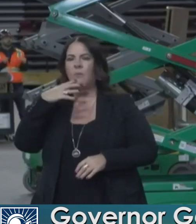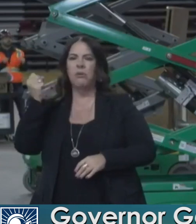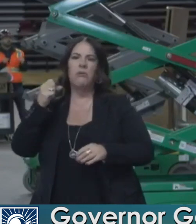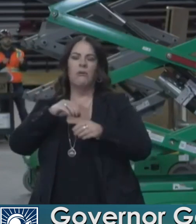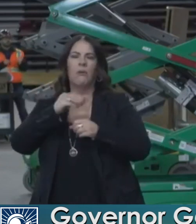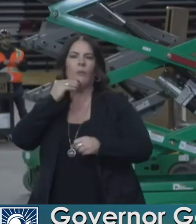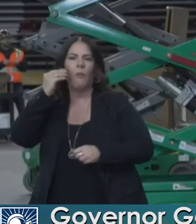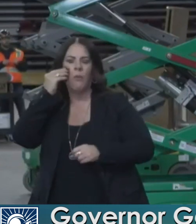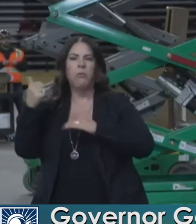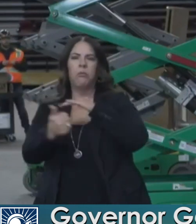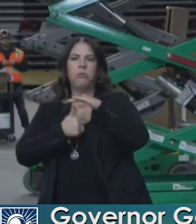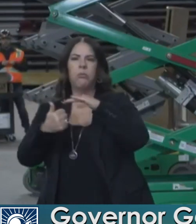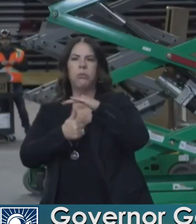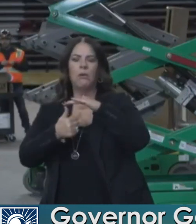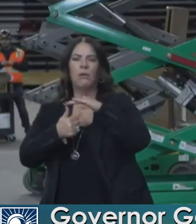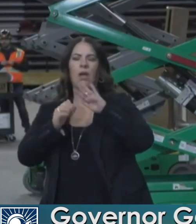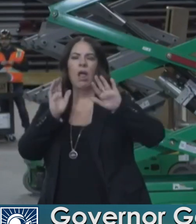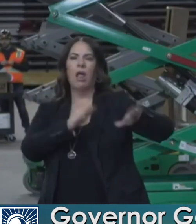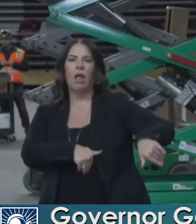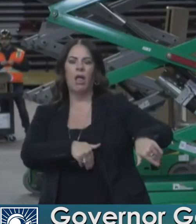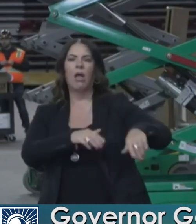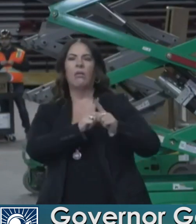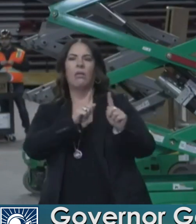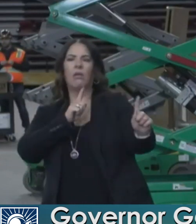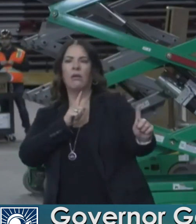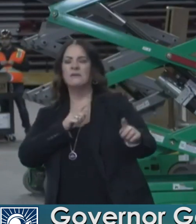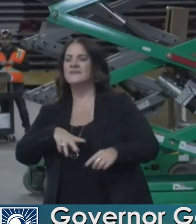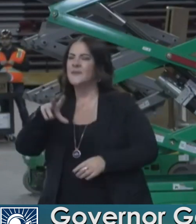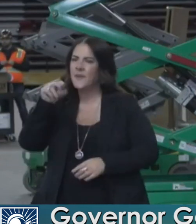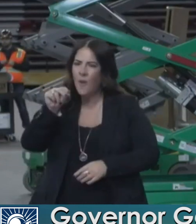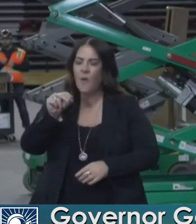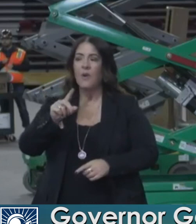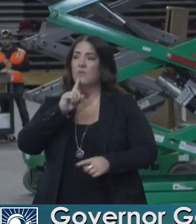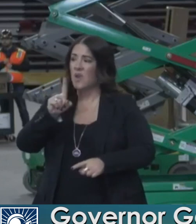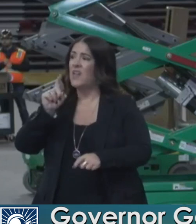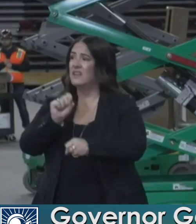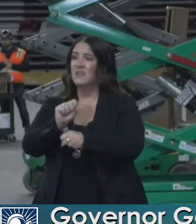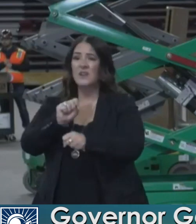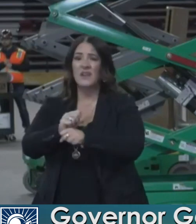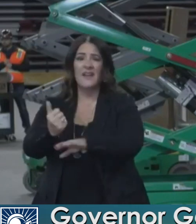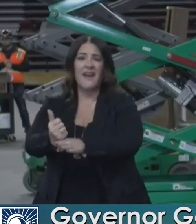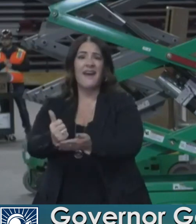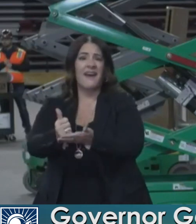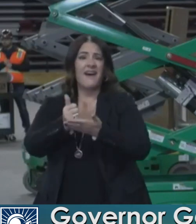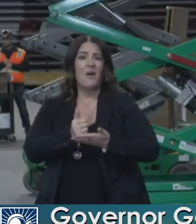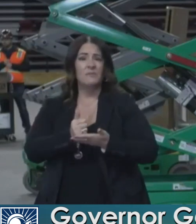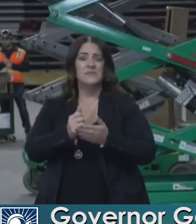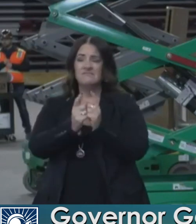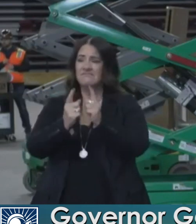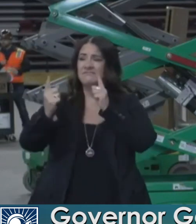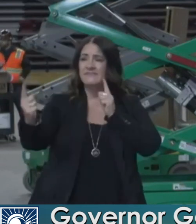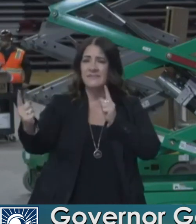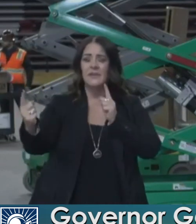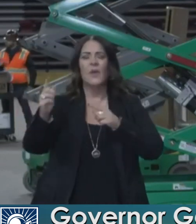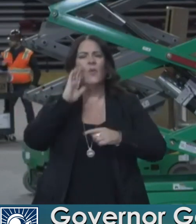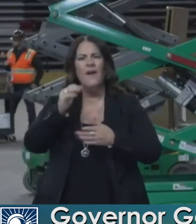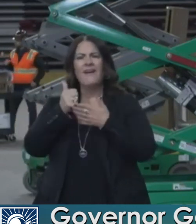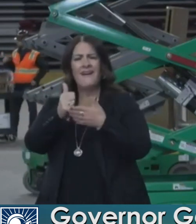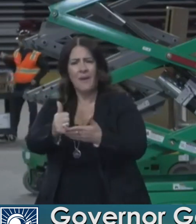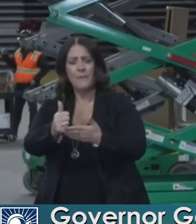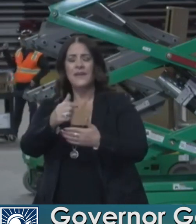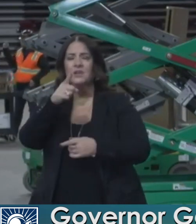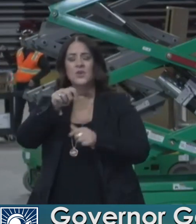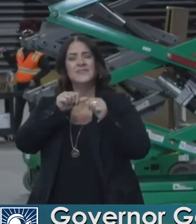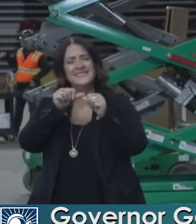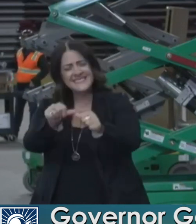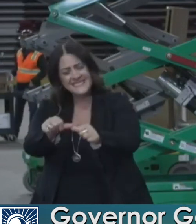practicing physical distancing. Physical distancing is working. The more we commit to meeting this